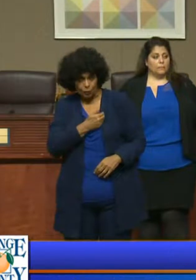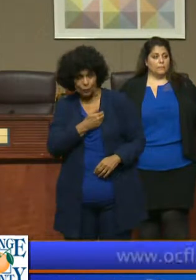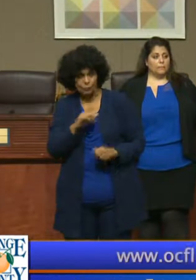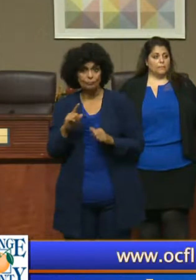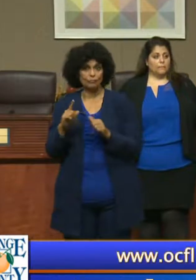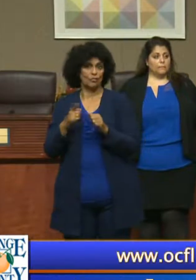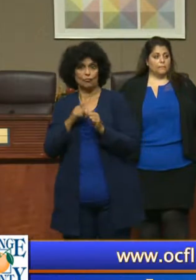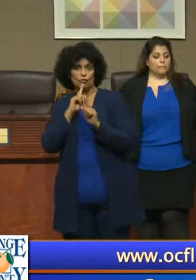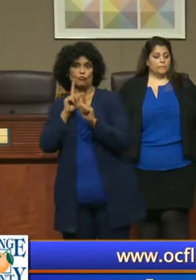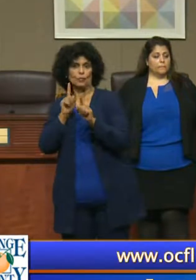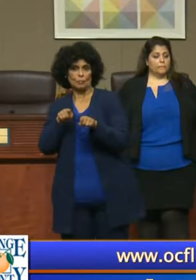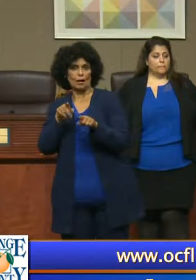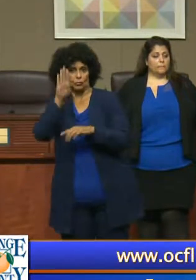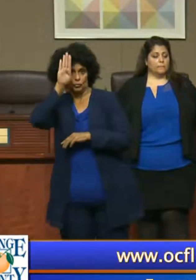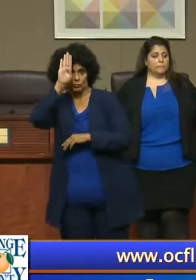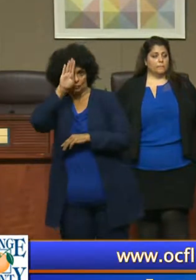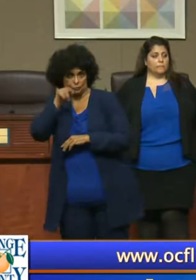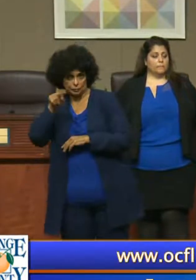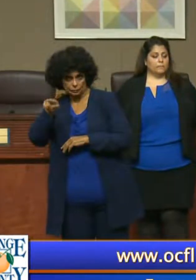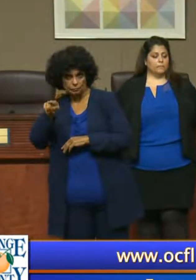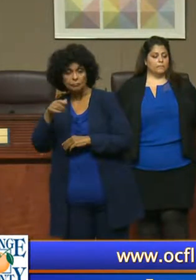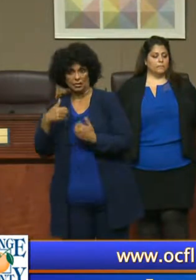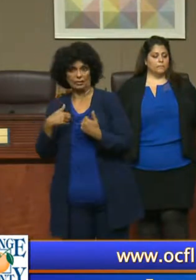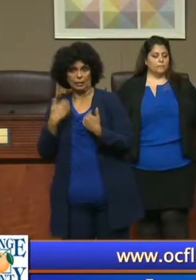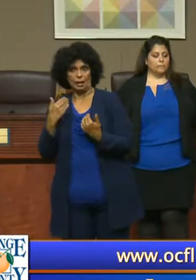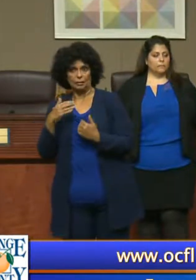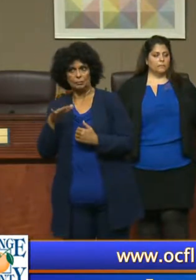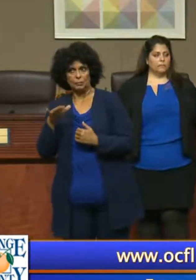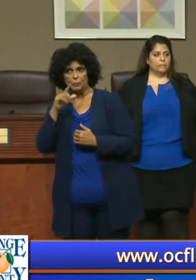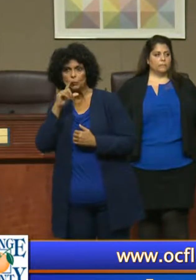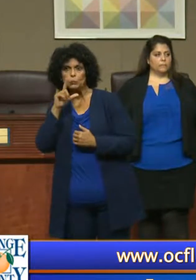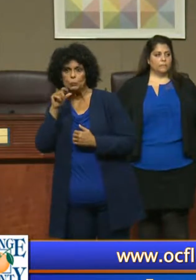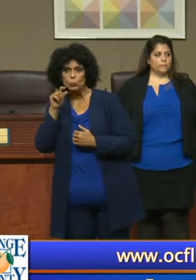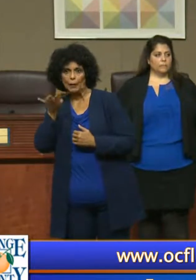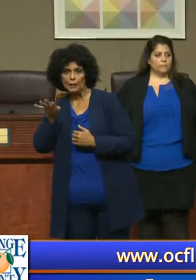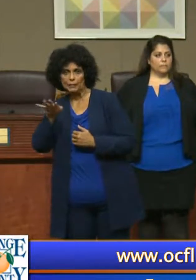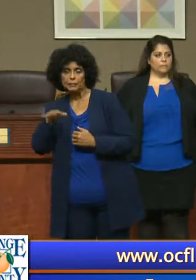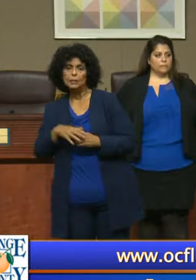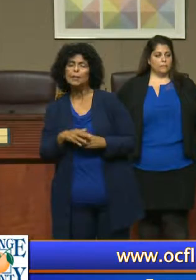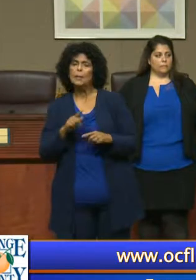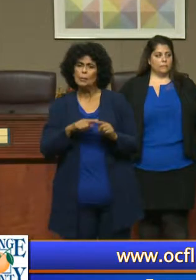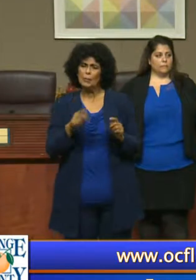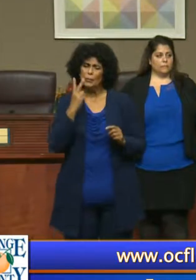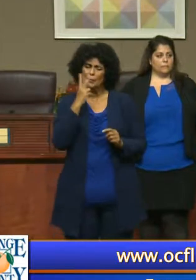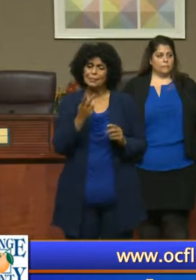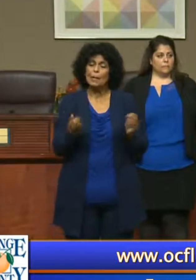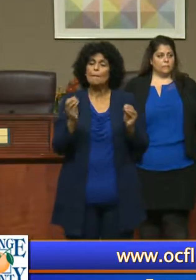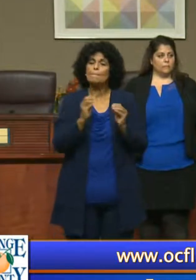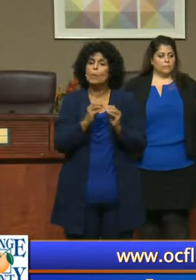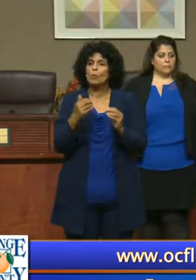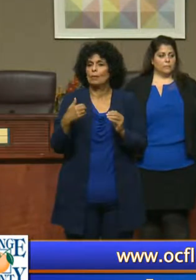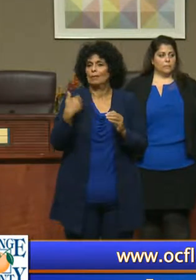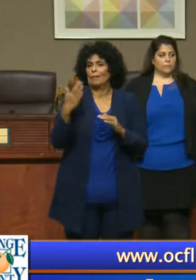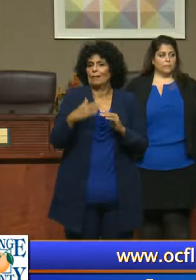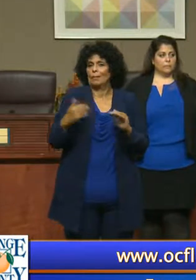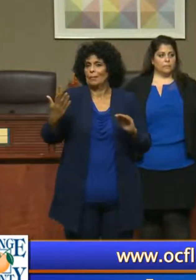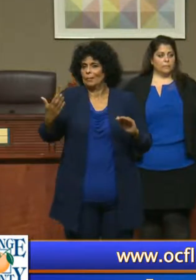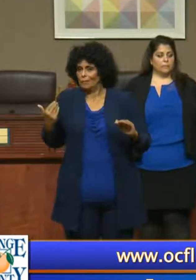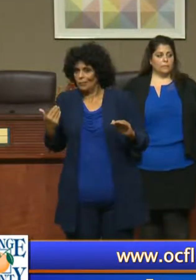some. But instead of seeing people in the 70s or 80s, they are seeing people in the 40s and 50s. And that's